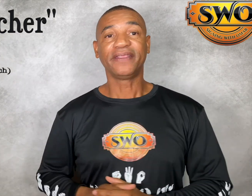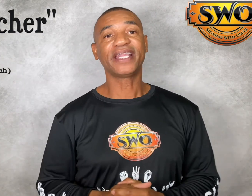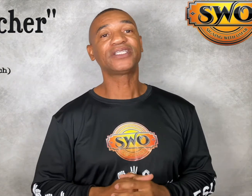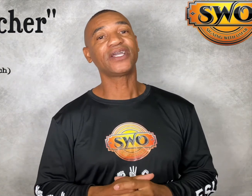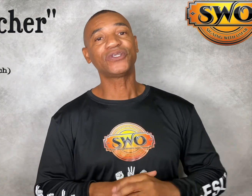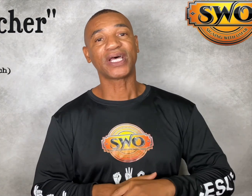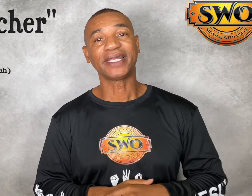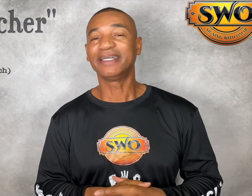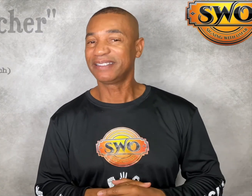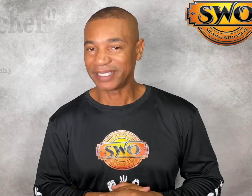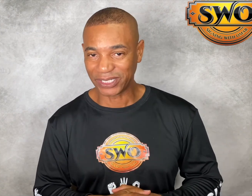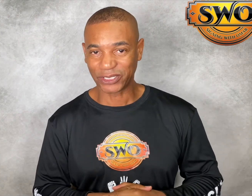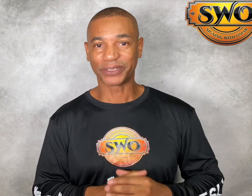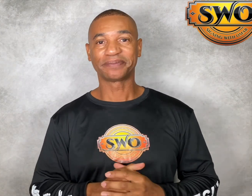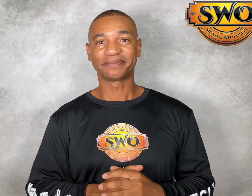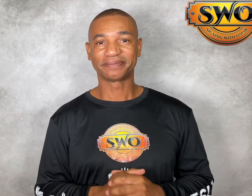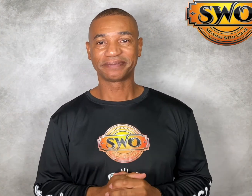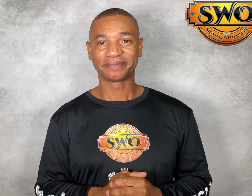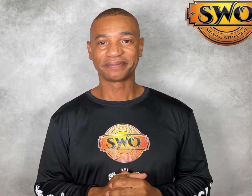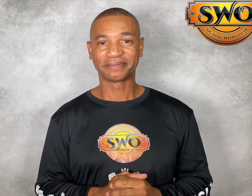is how you sign teacher.